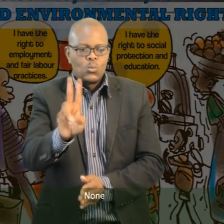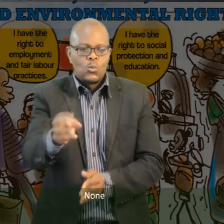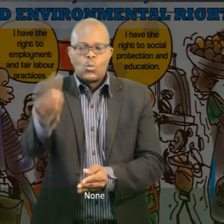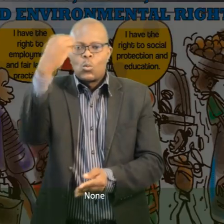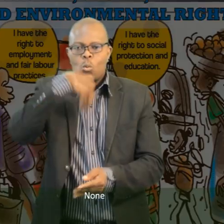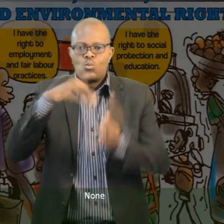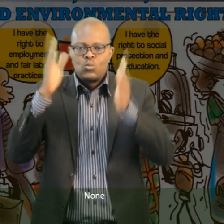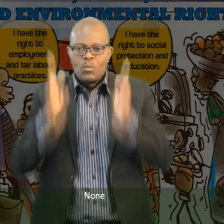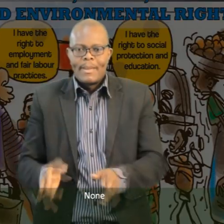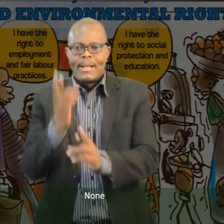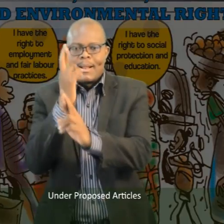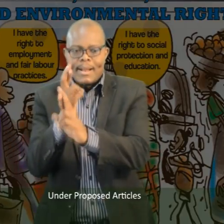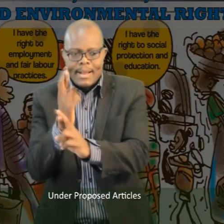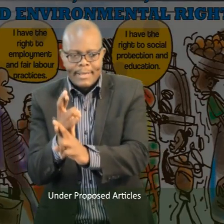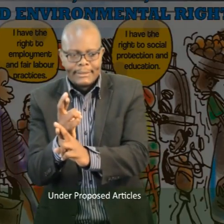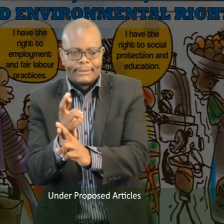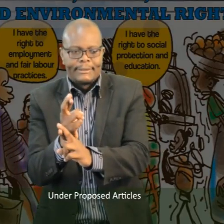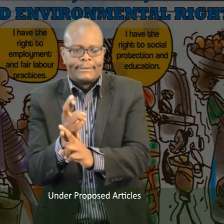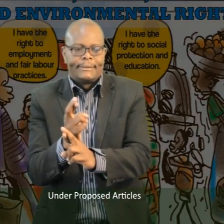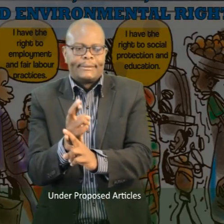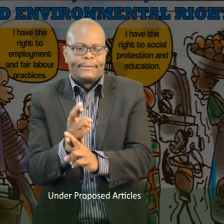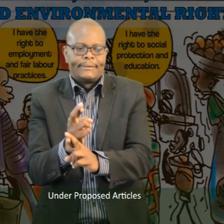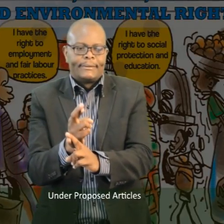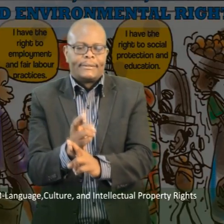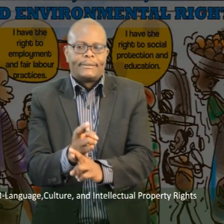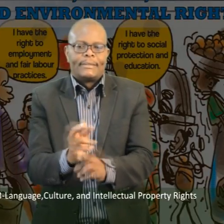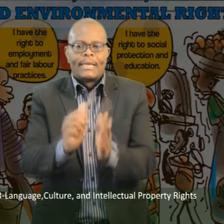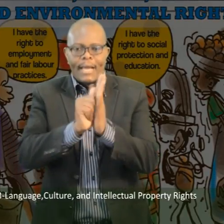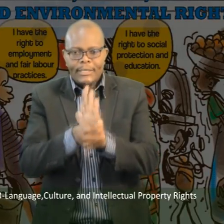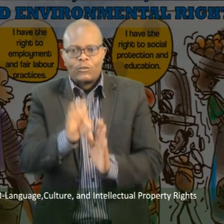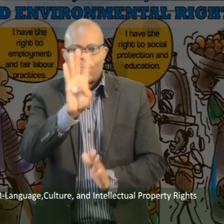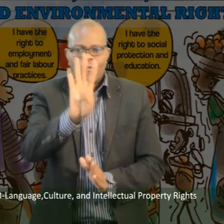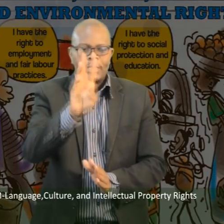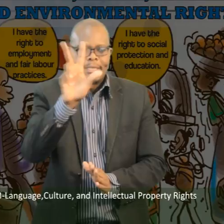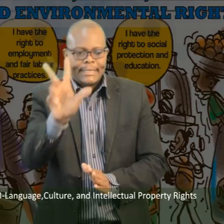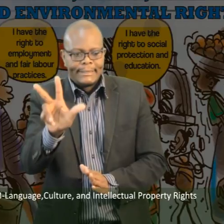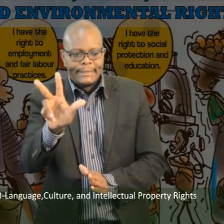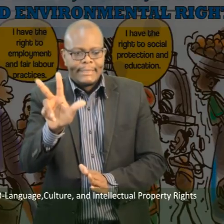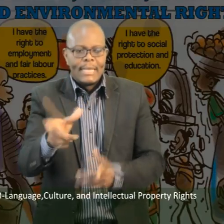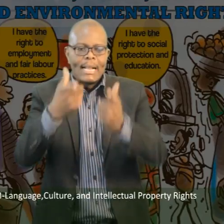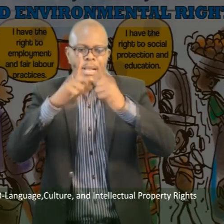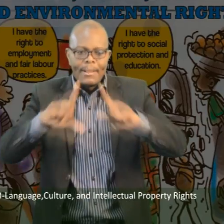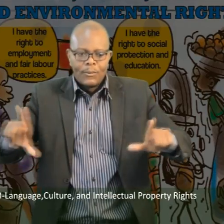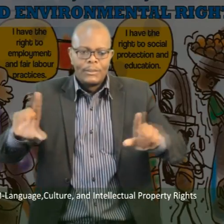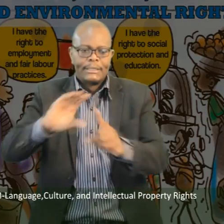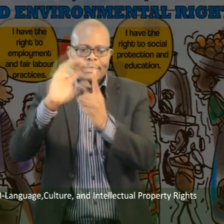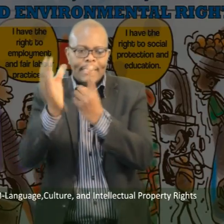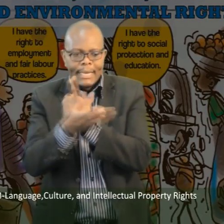none. Under proposed articles, 43, language, culture, and intellectual